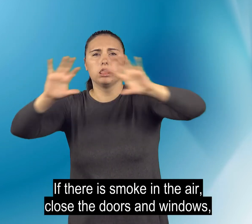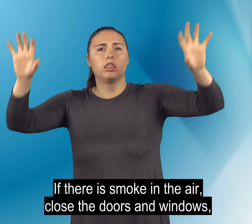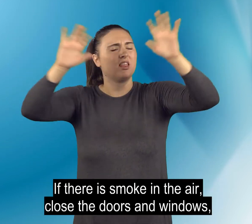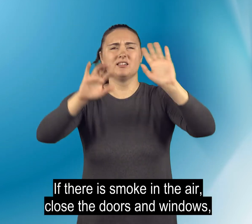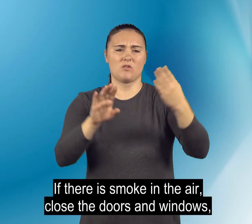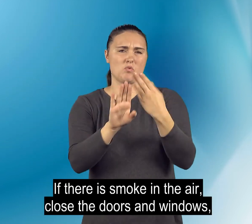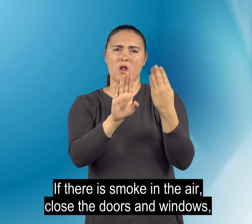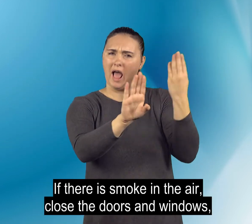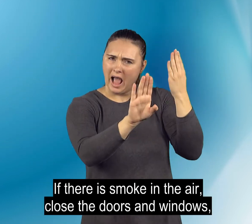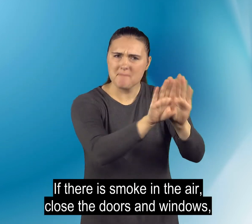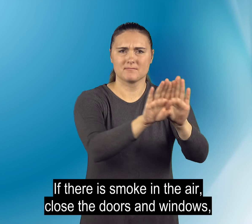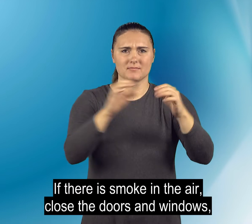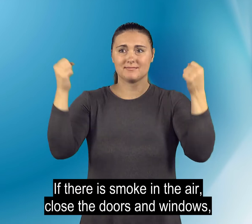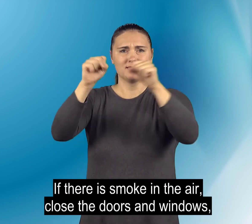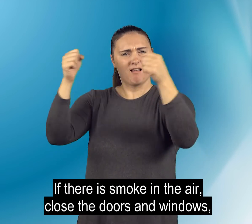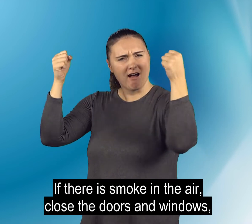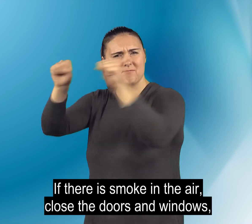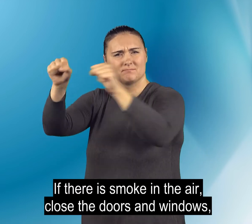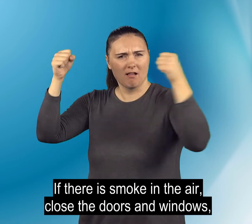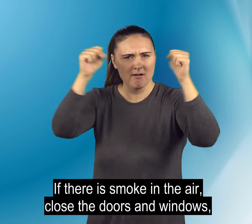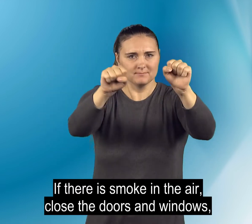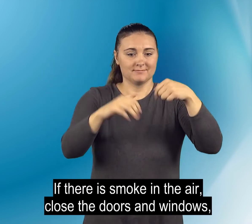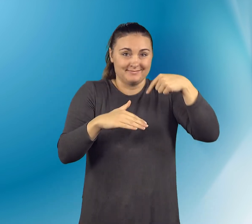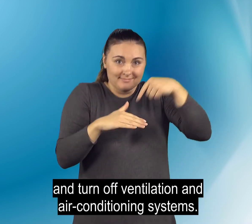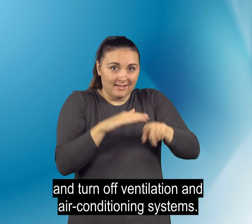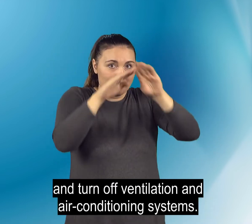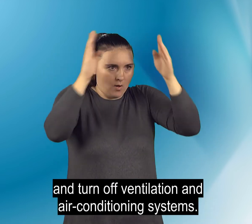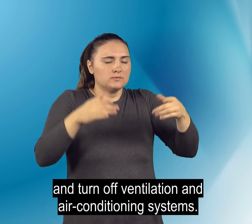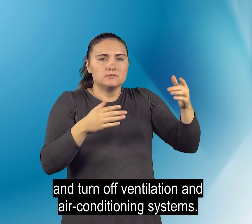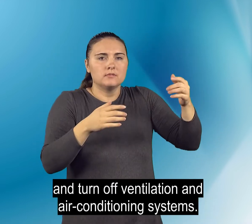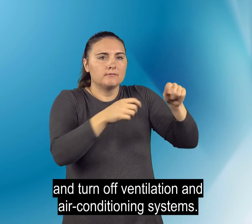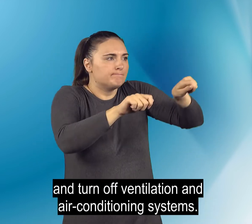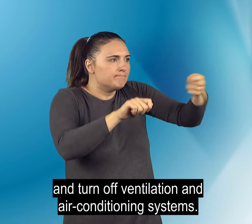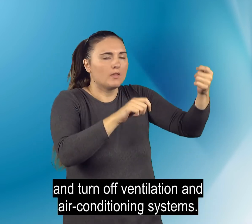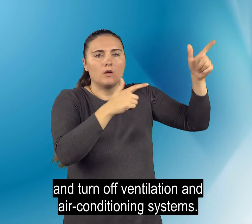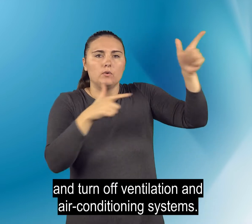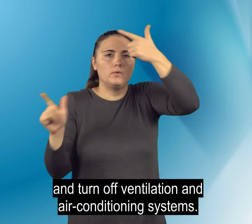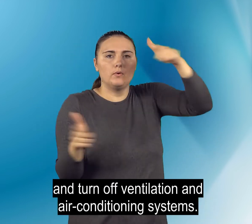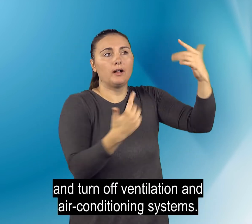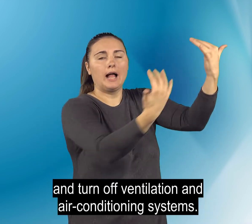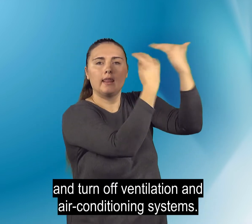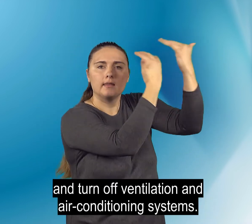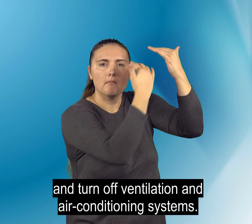close the doors and windows and turn off ventilation and air conditioning systems.